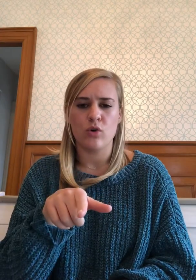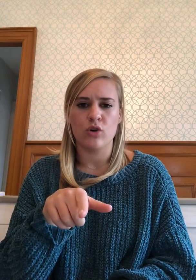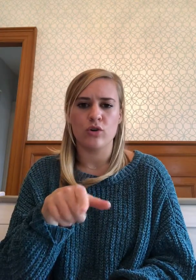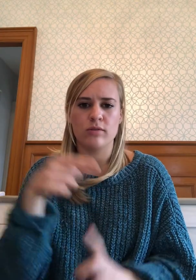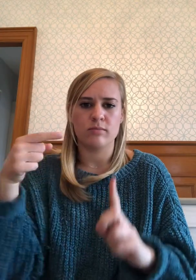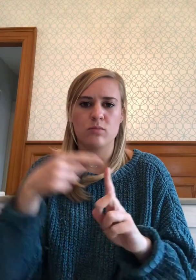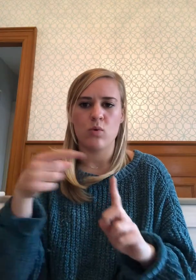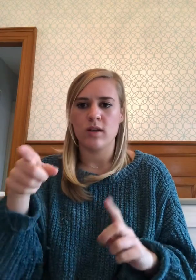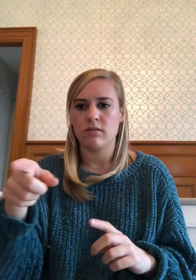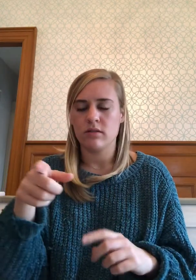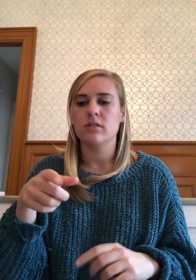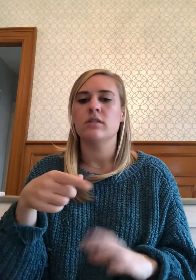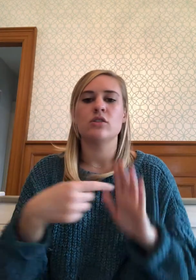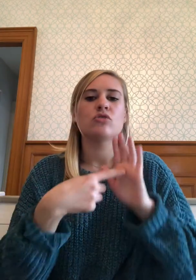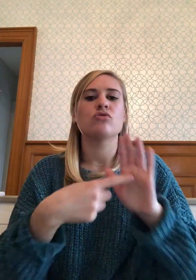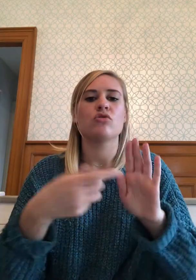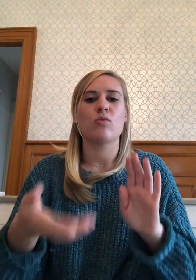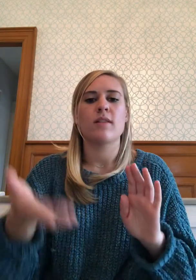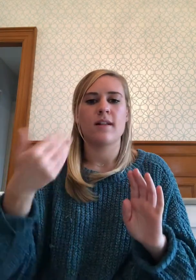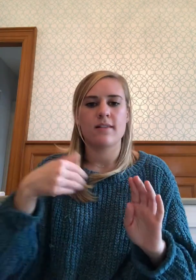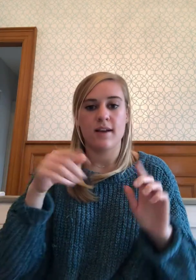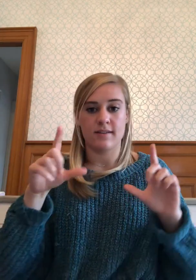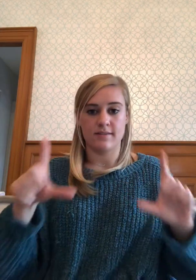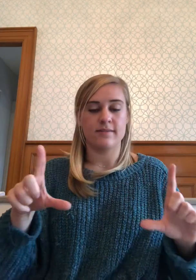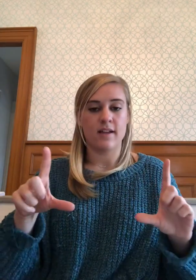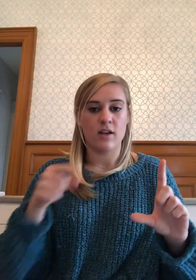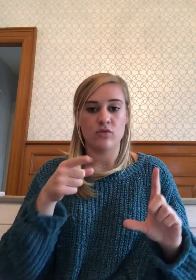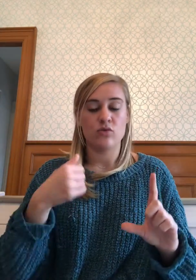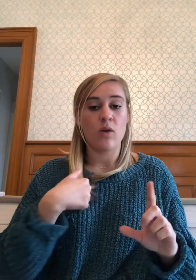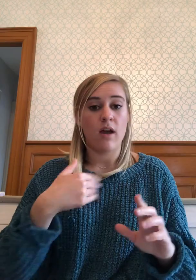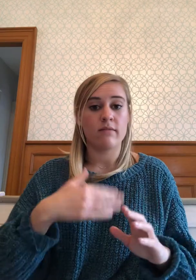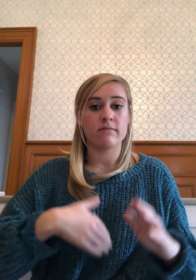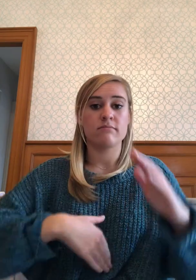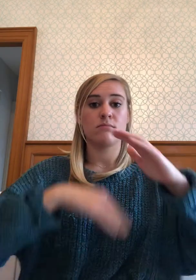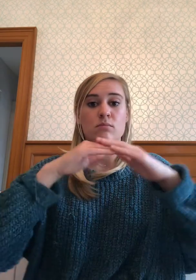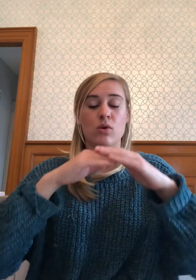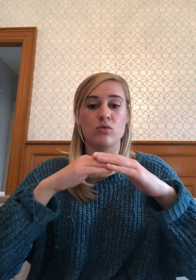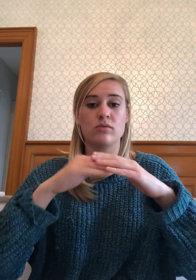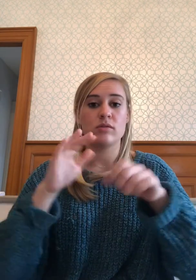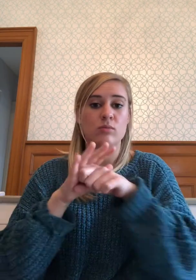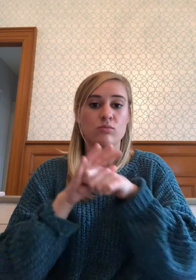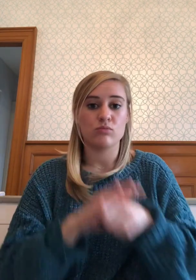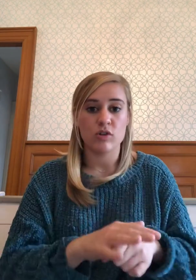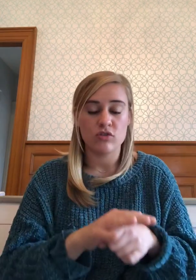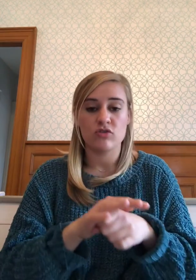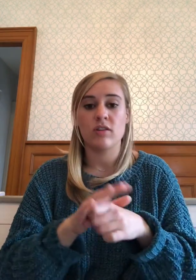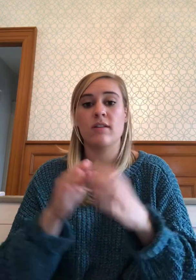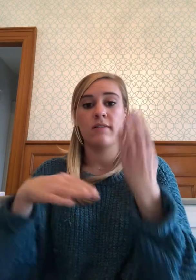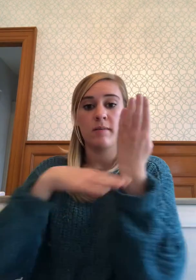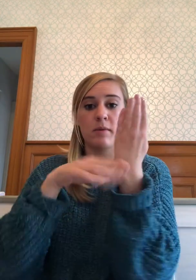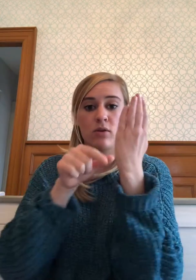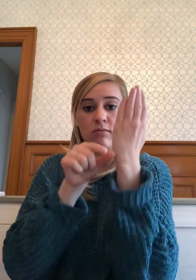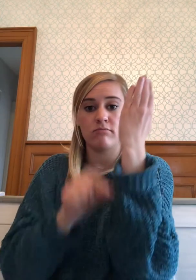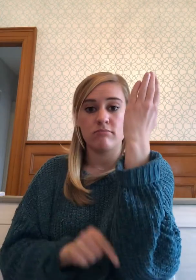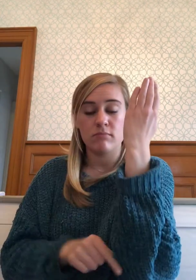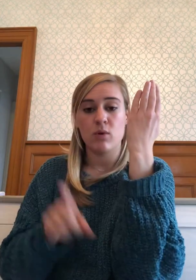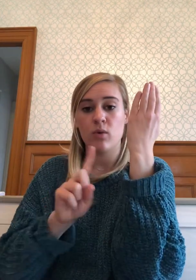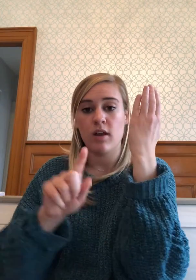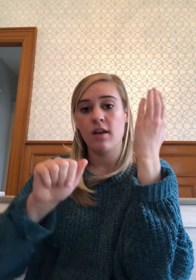previous slide did, that you have most compression of the periodontal membrane at the crest, alveolar crest. It decreases